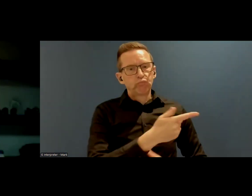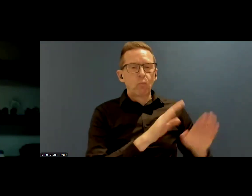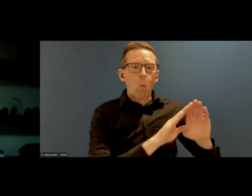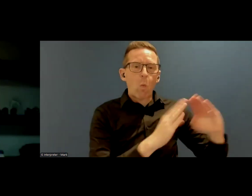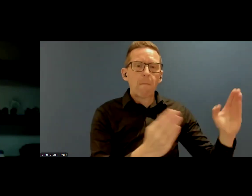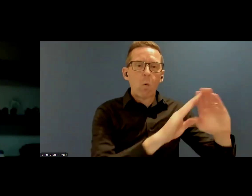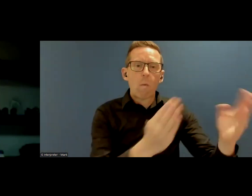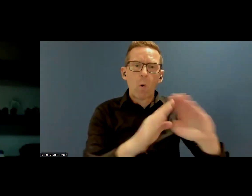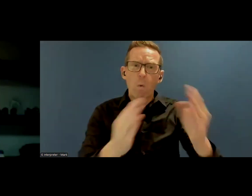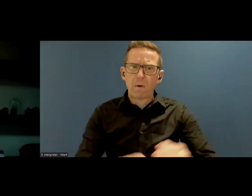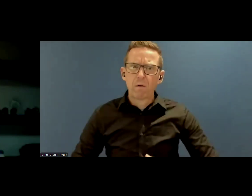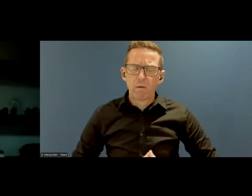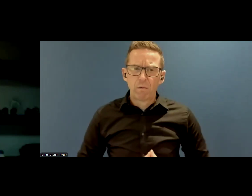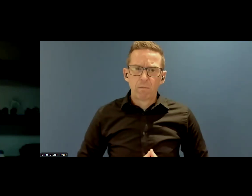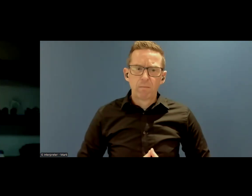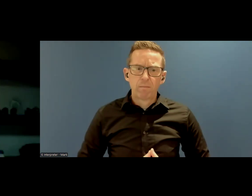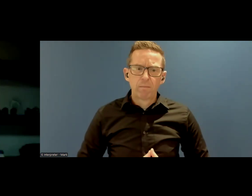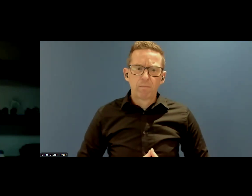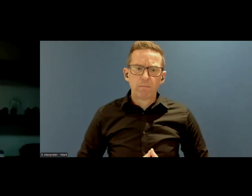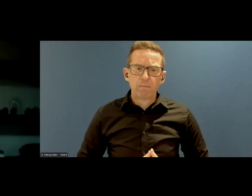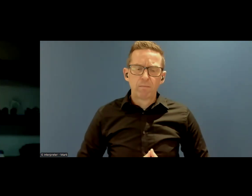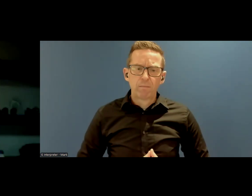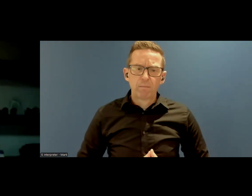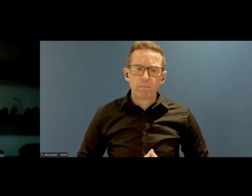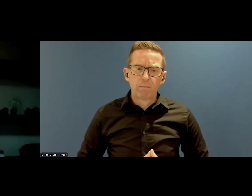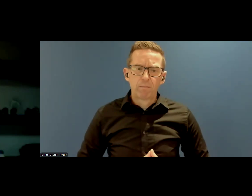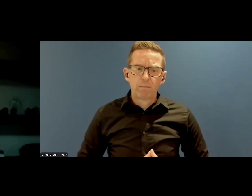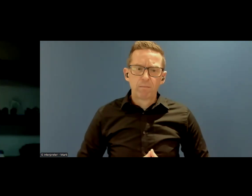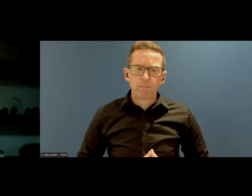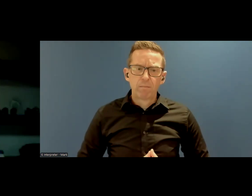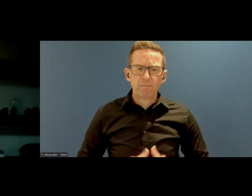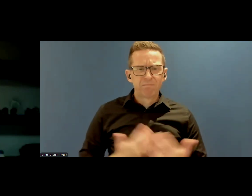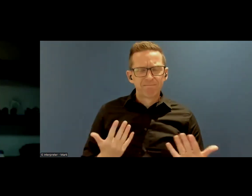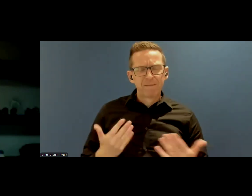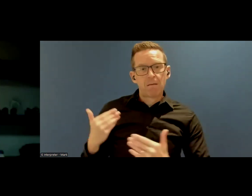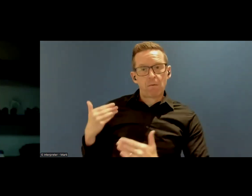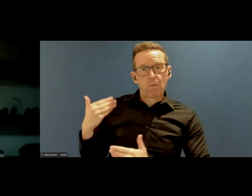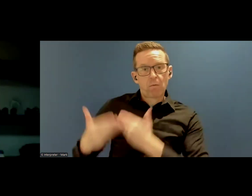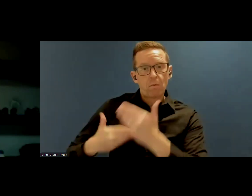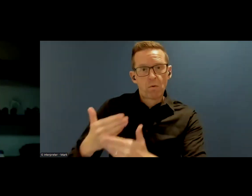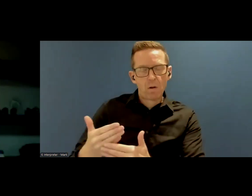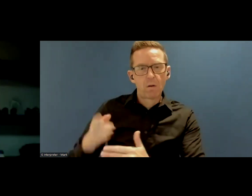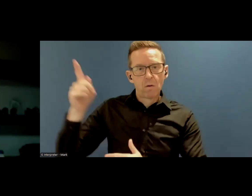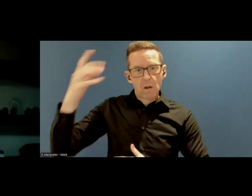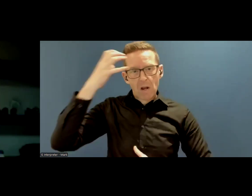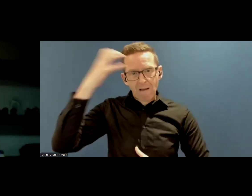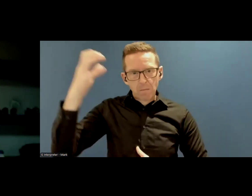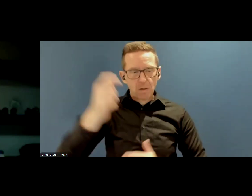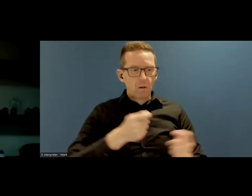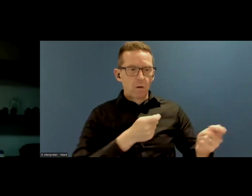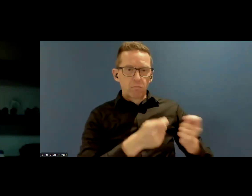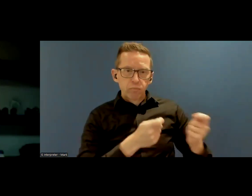to the way that things were being run for the